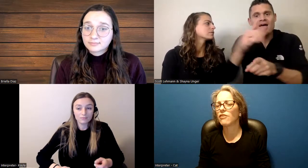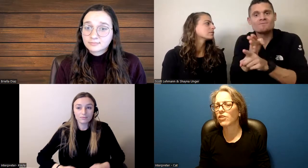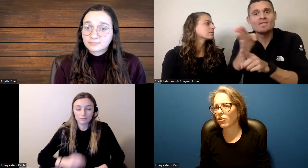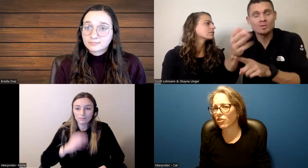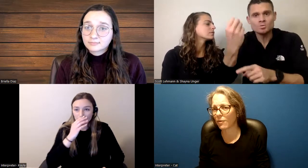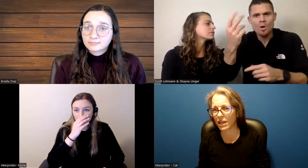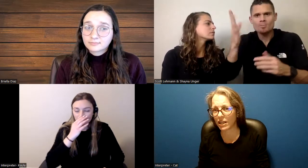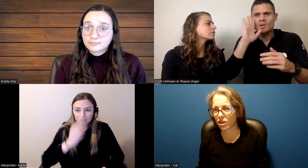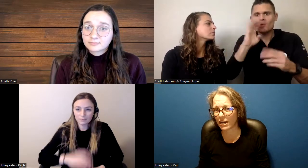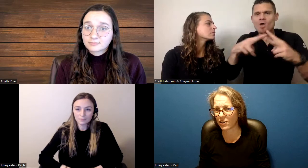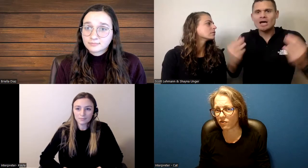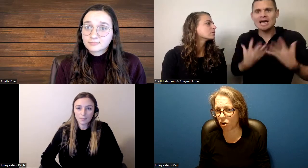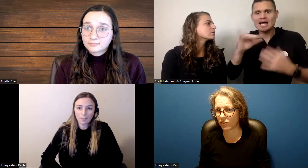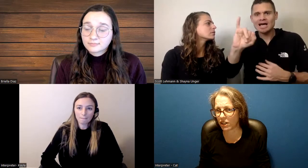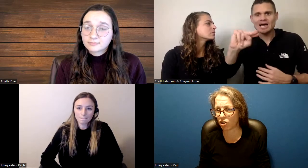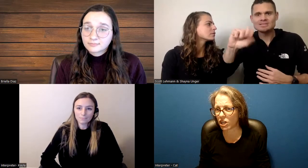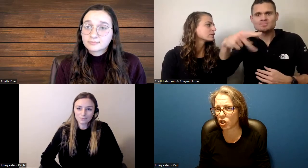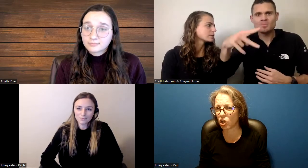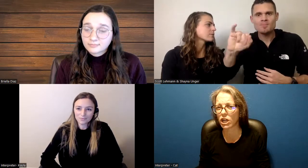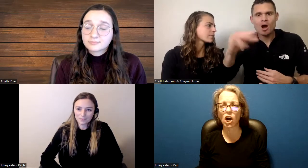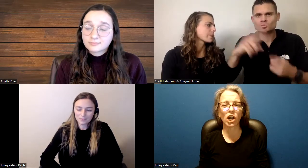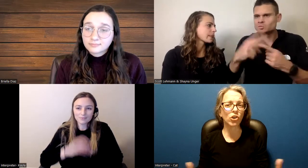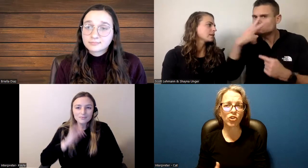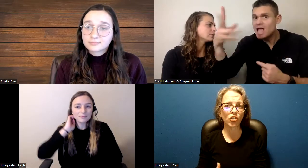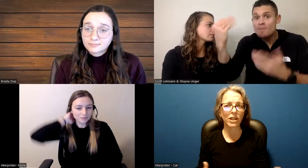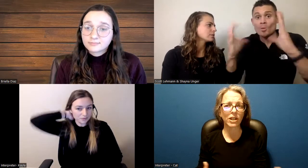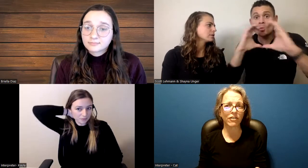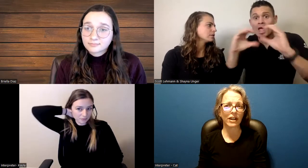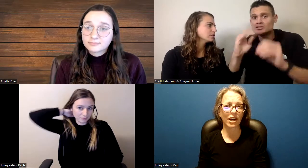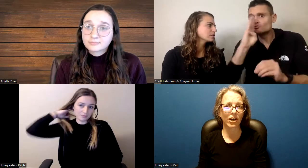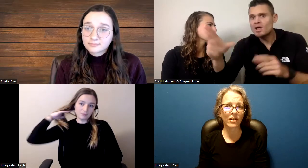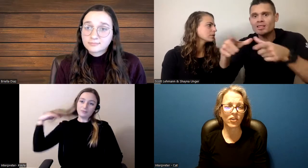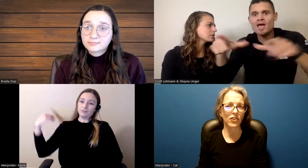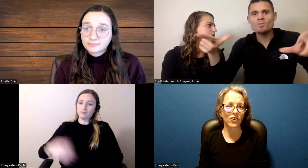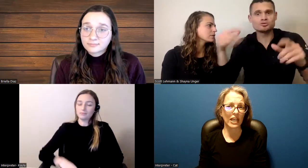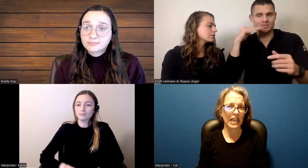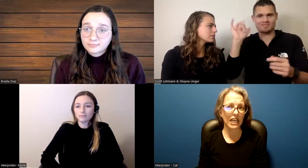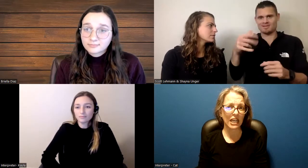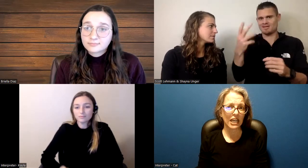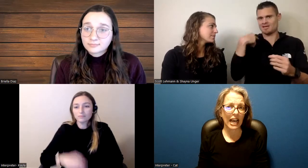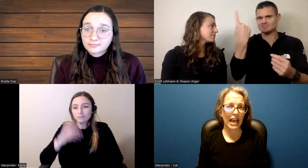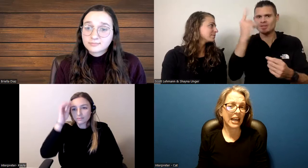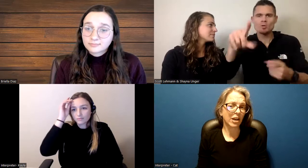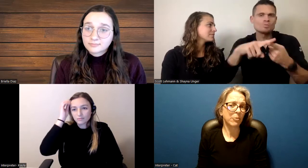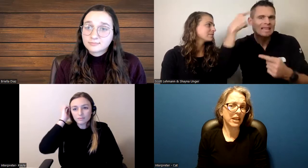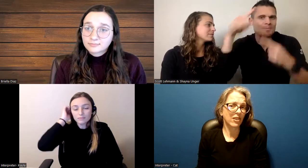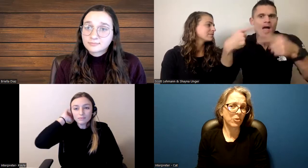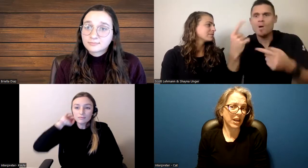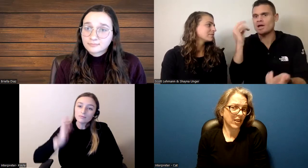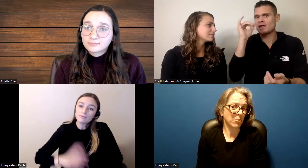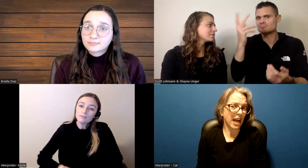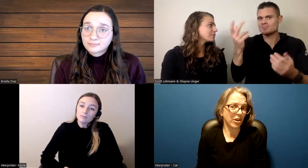And if there's something your kid's involved in, you can look on YouTube in different areas to see, and it could